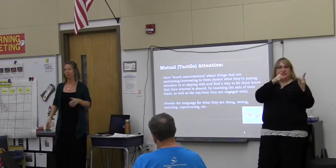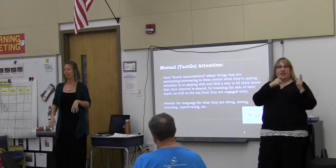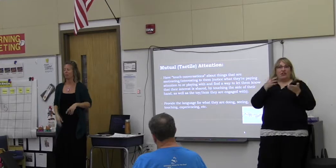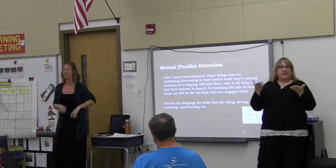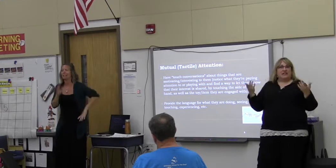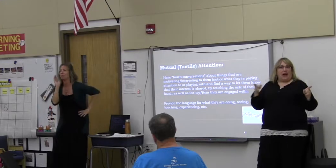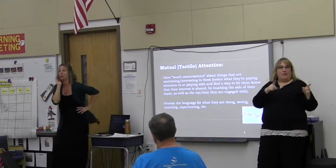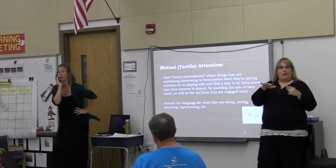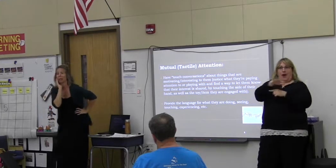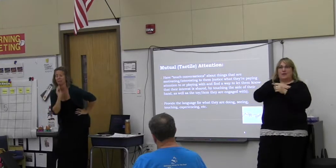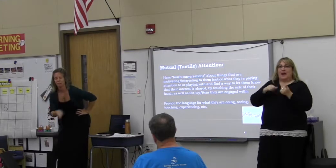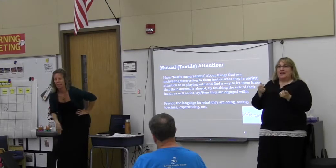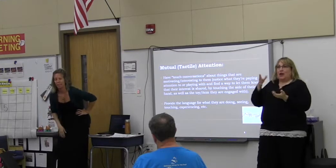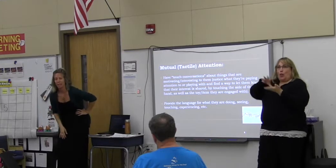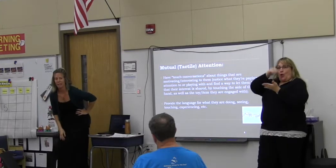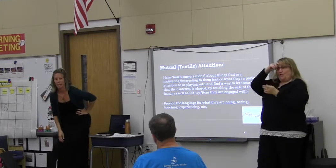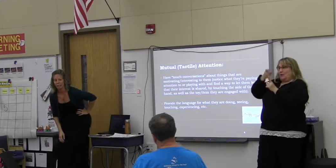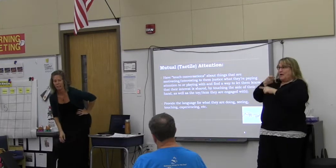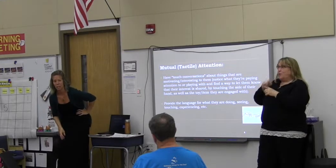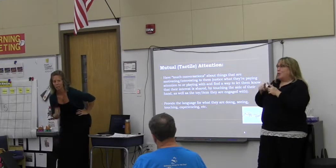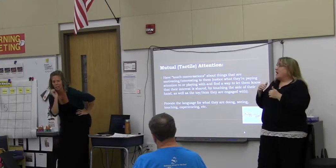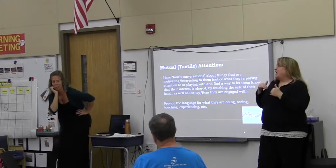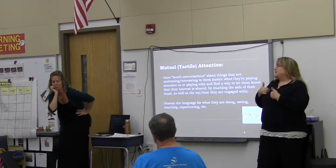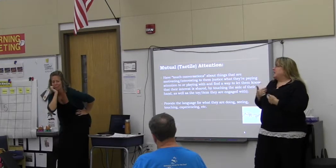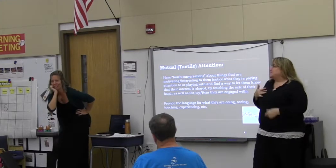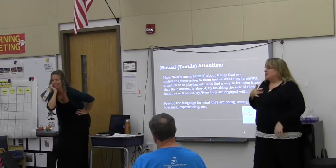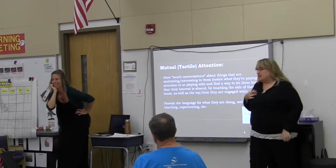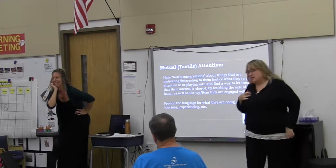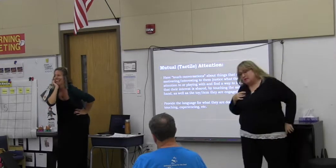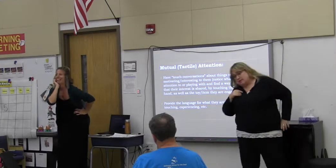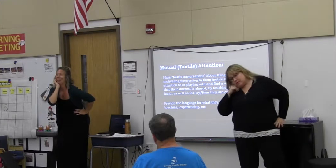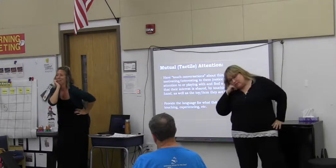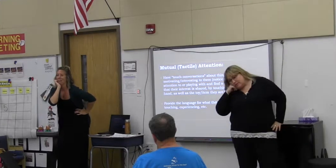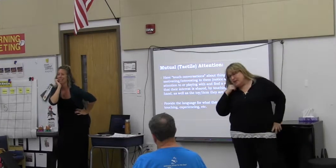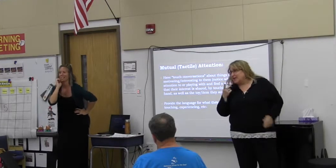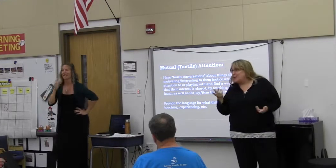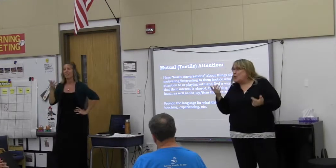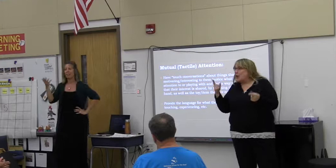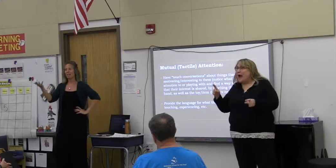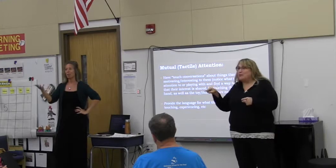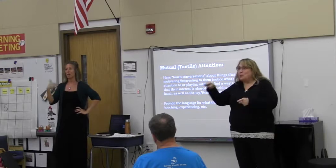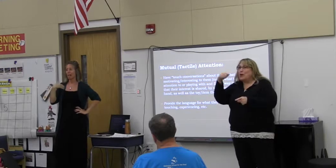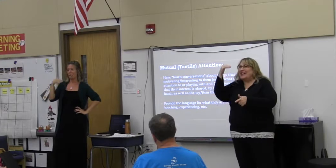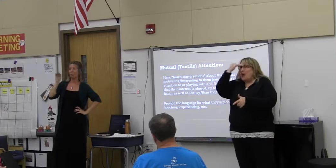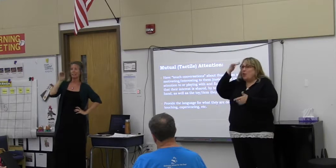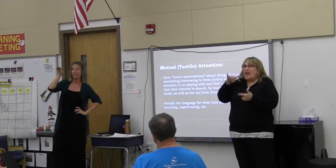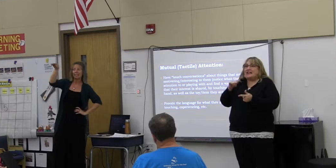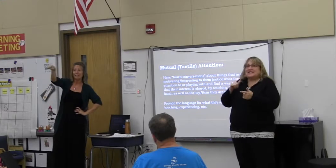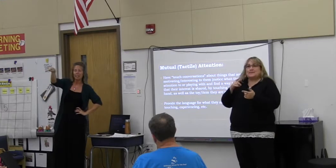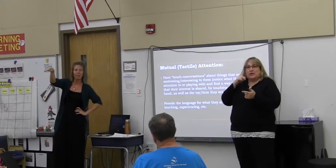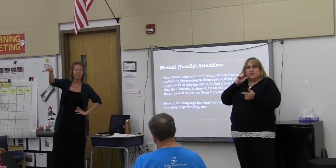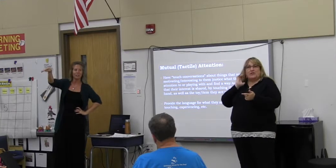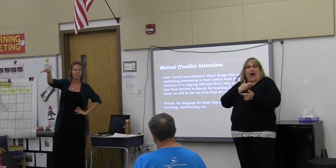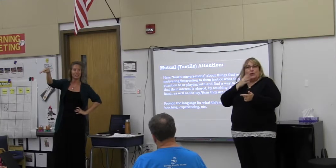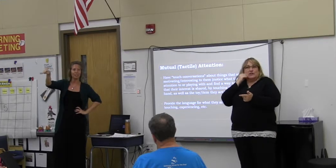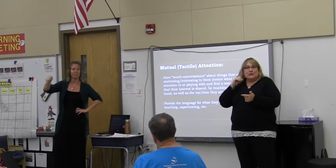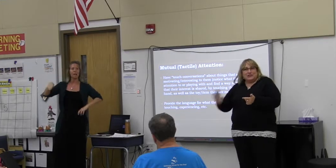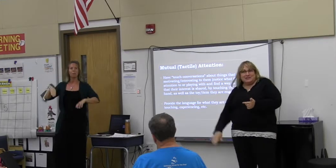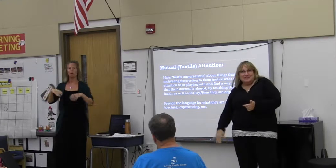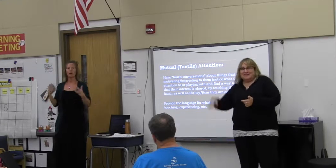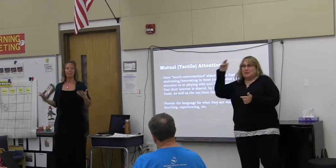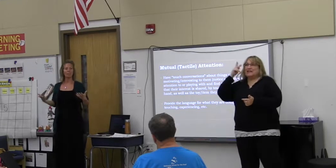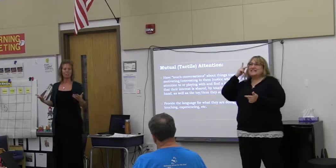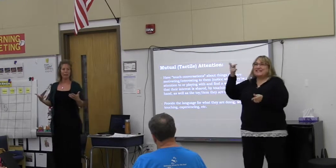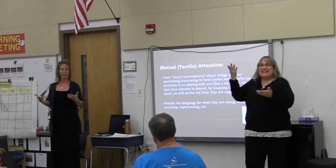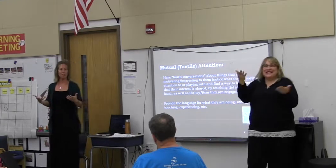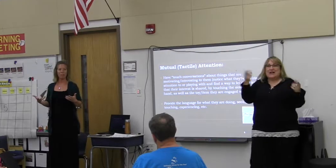what, I don't know, for example, when I get tired, I lean over and I put my hand here on my face. And that's what I do because I can see her in the distance.